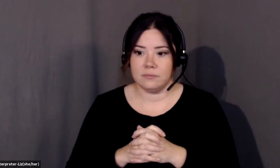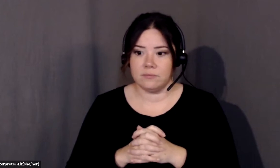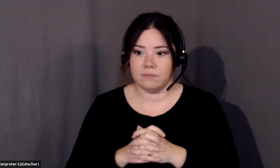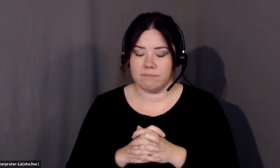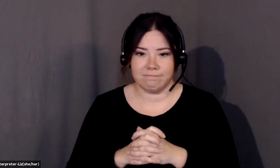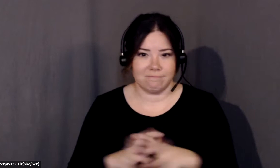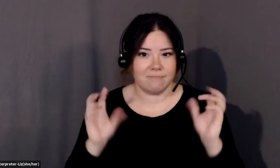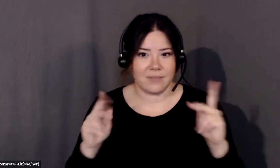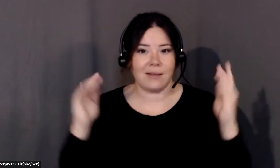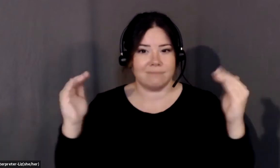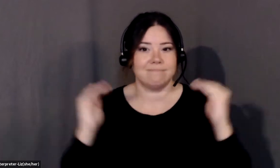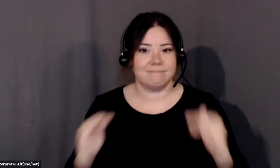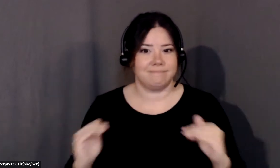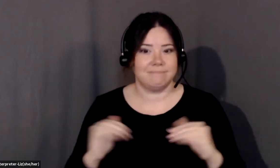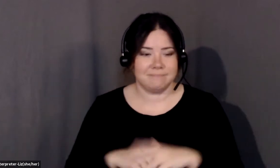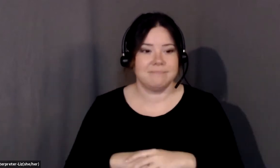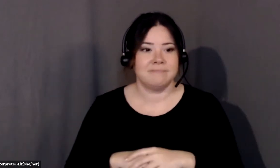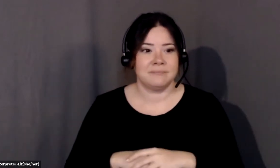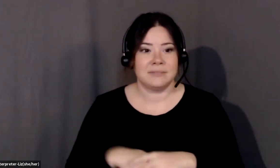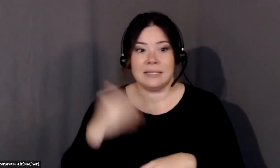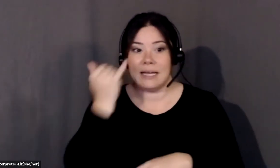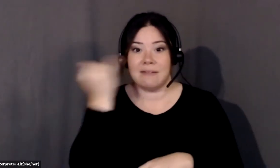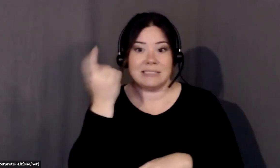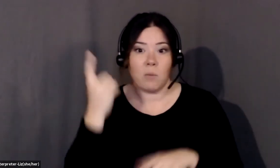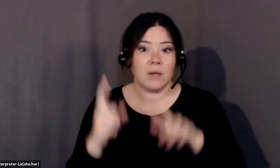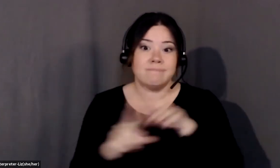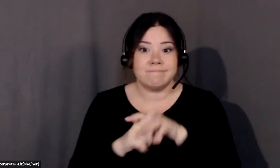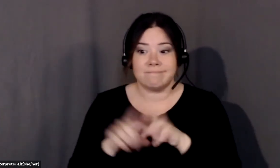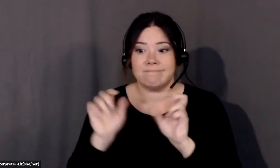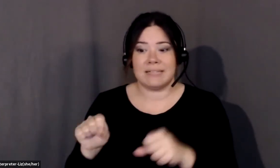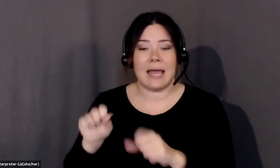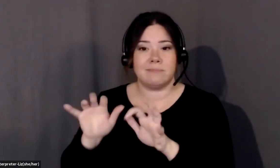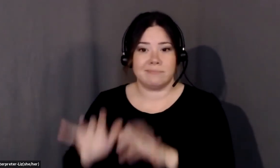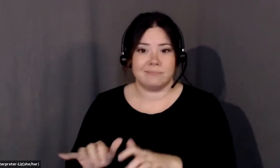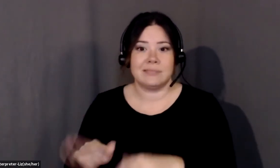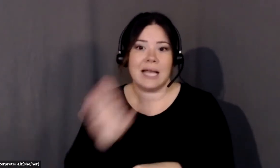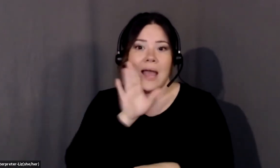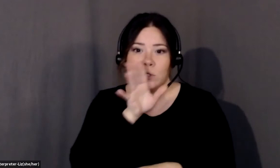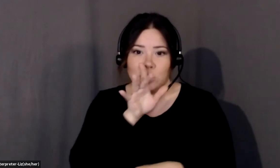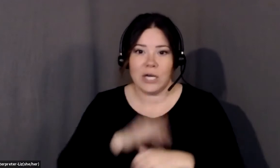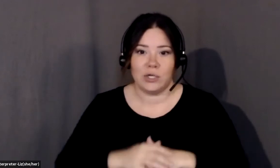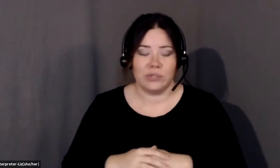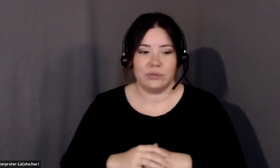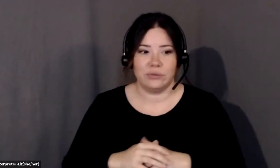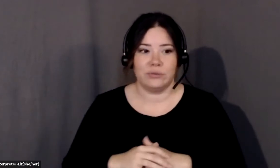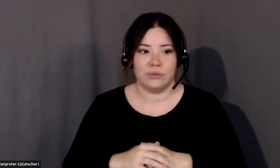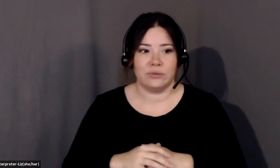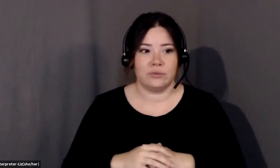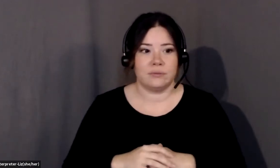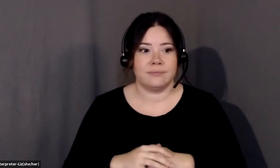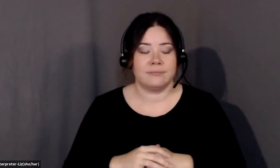All right, let's go to the next slide. And if anything pops up in the chat box, I will share it.